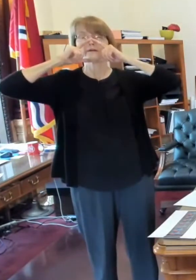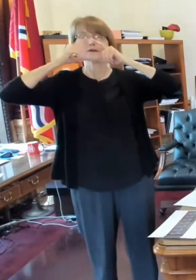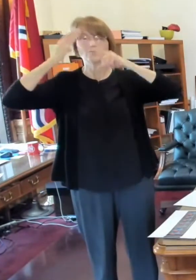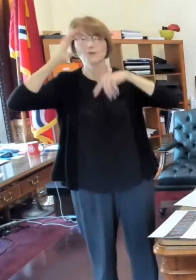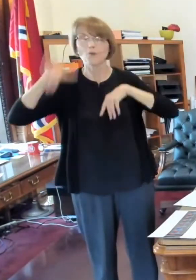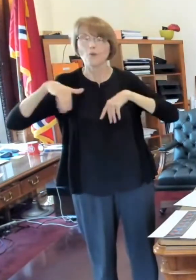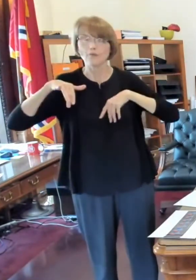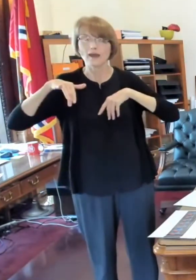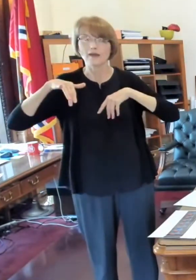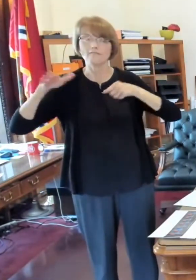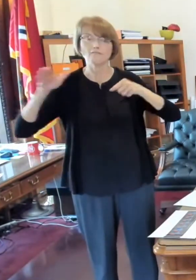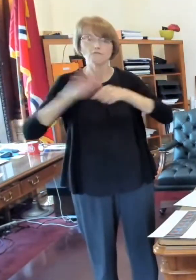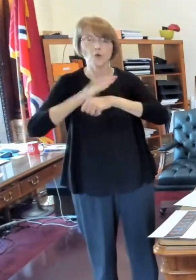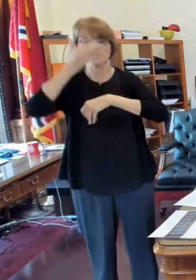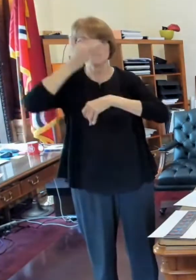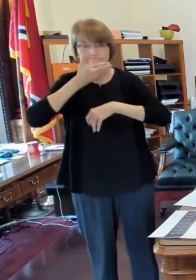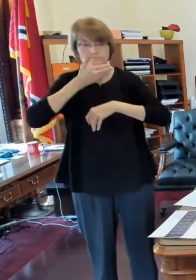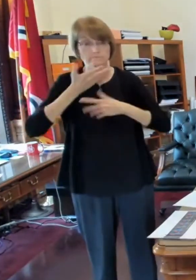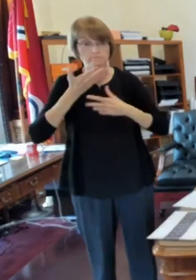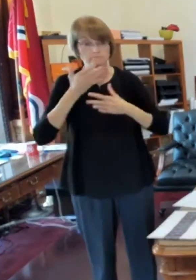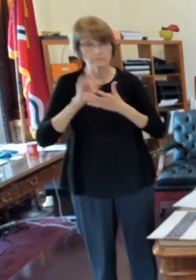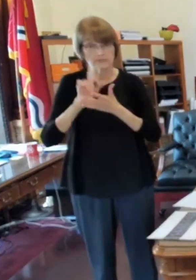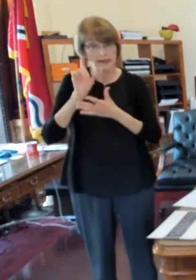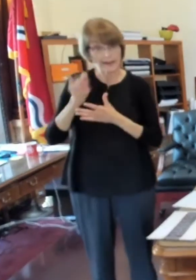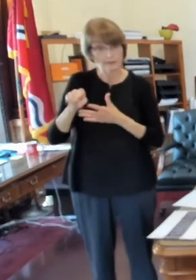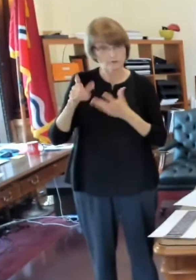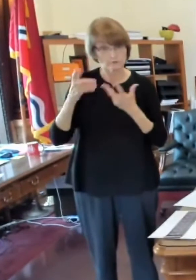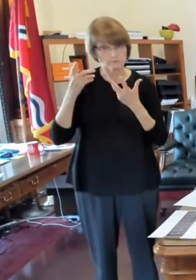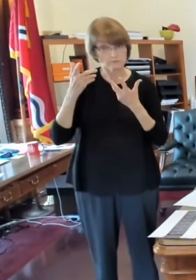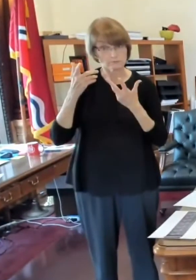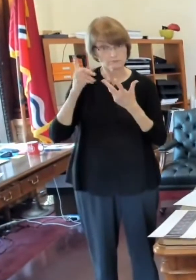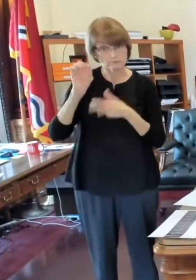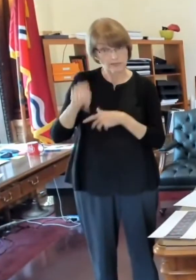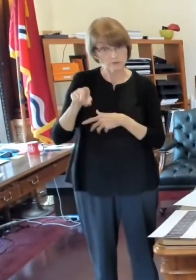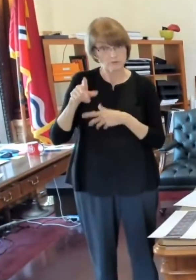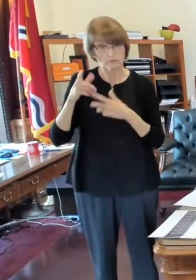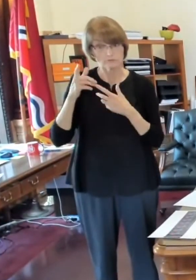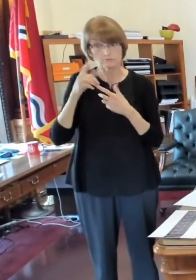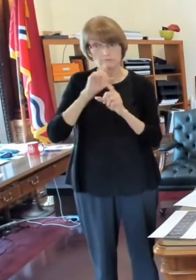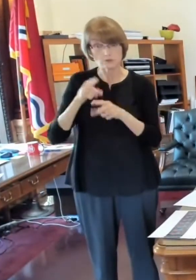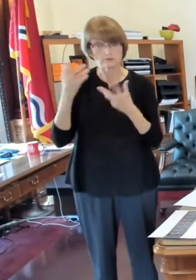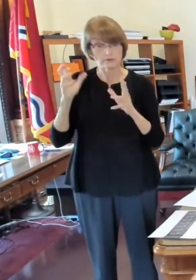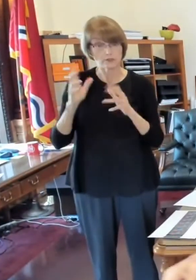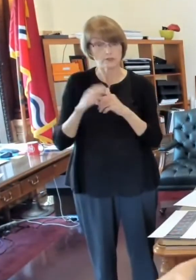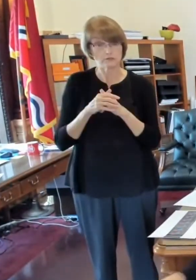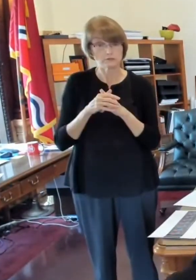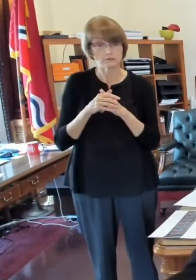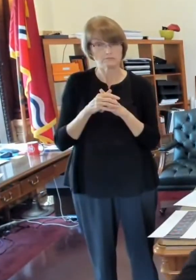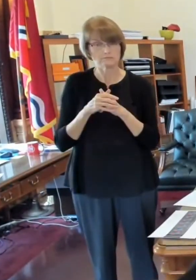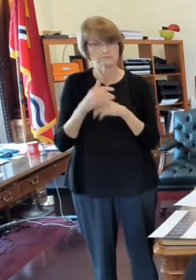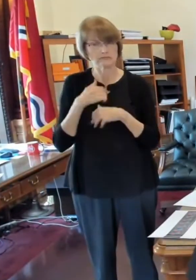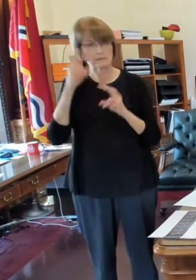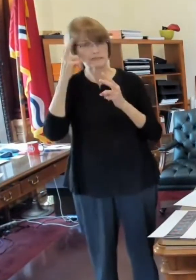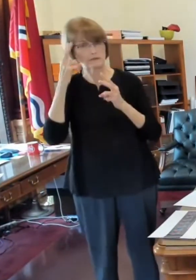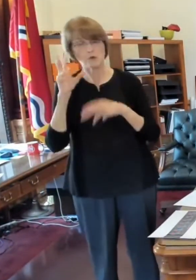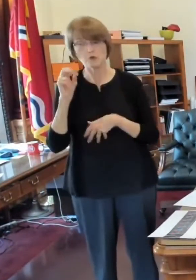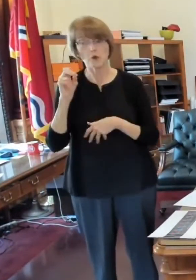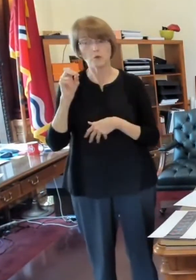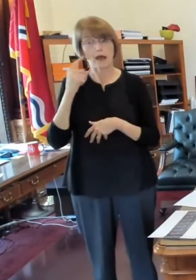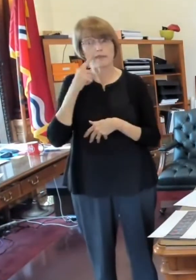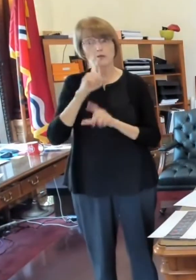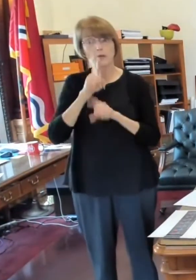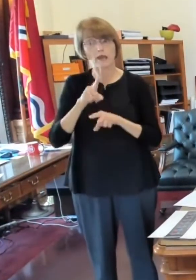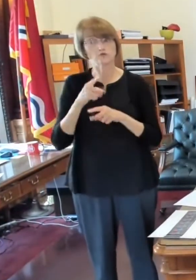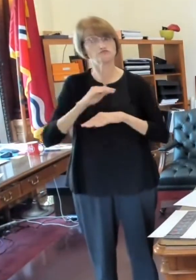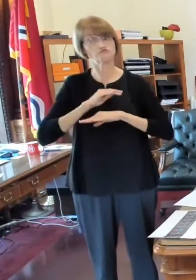that. Does that answer that question? I think so. Or did I miss something in the question? I think that's good.